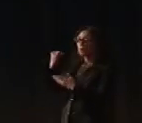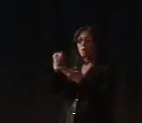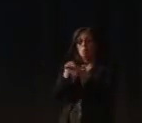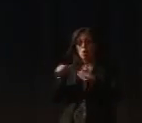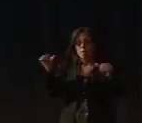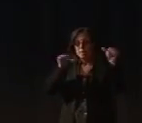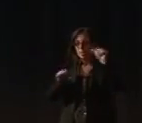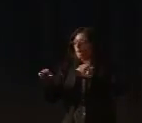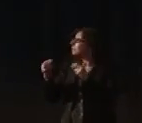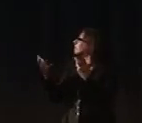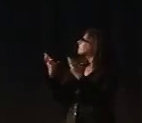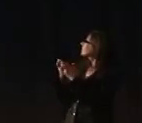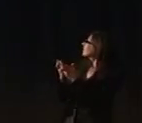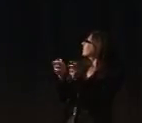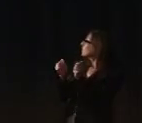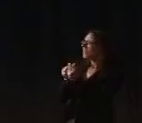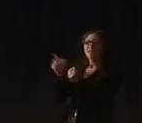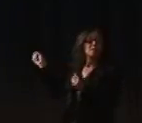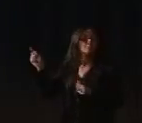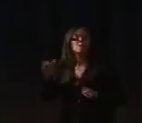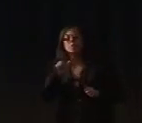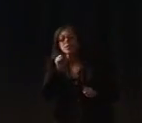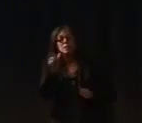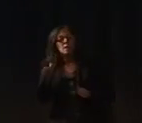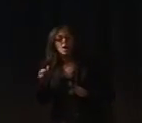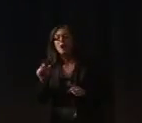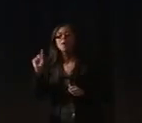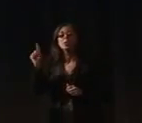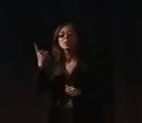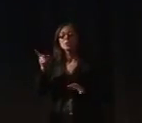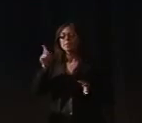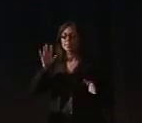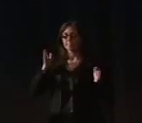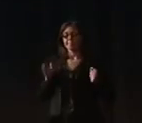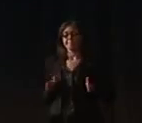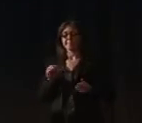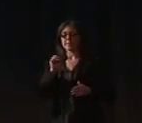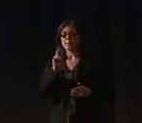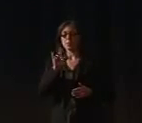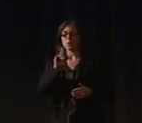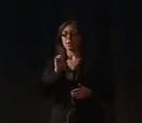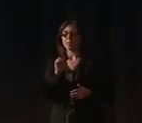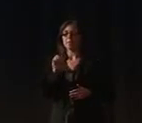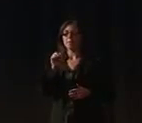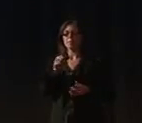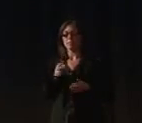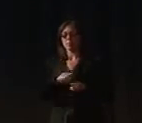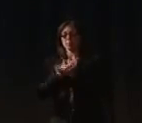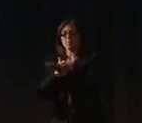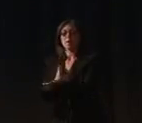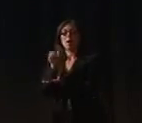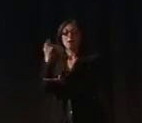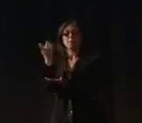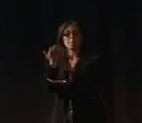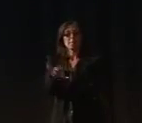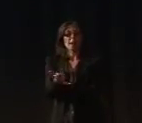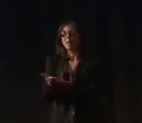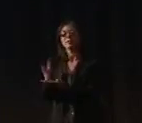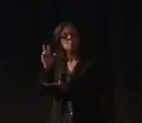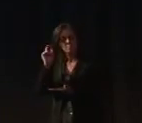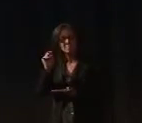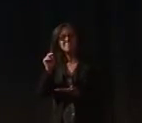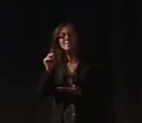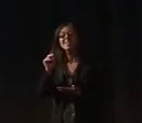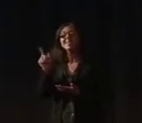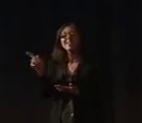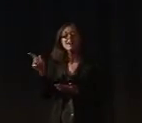not at all like a subjective rendition of anything which is objectively factual, but as a new way of getting deeper into